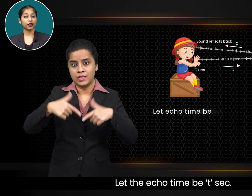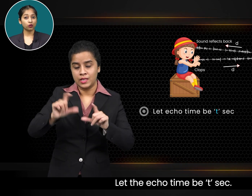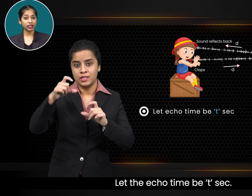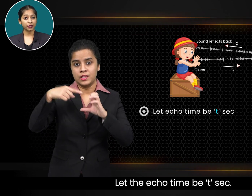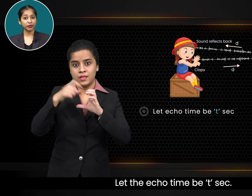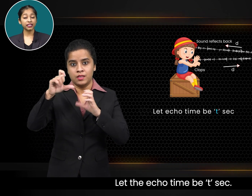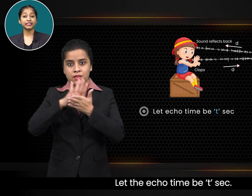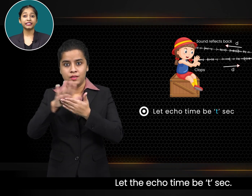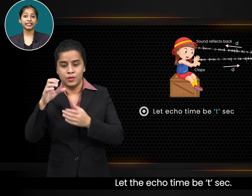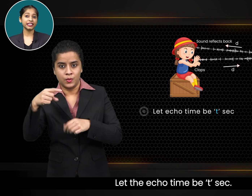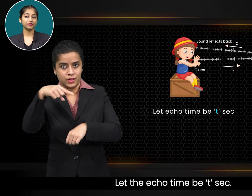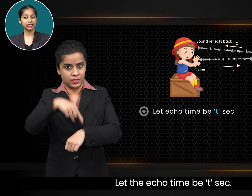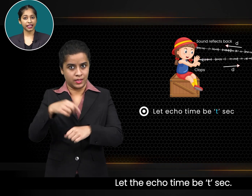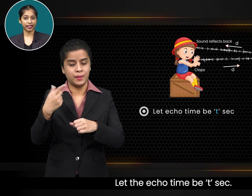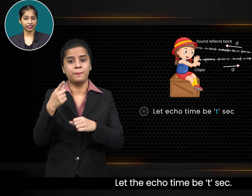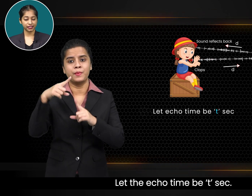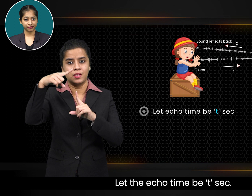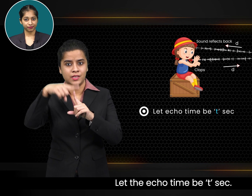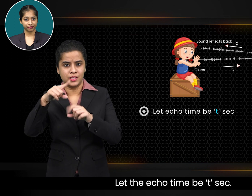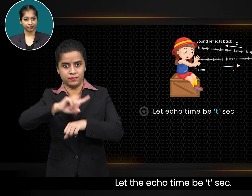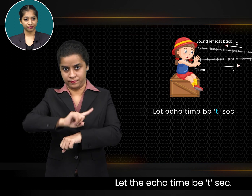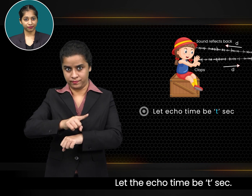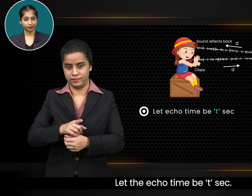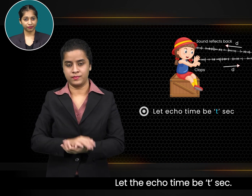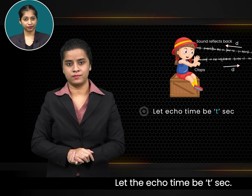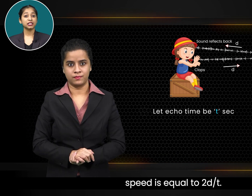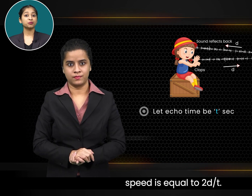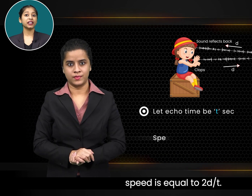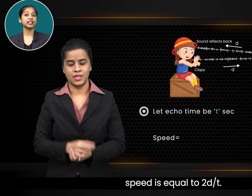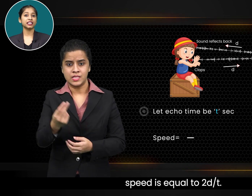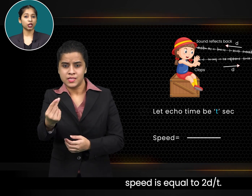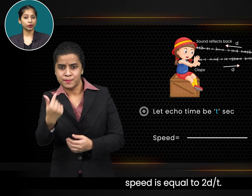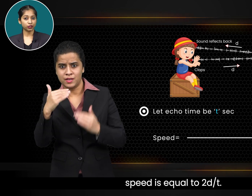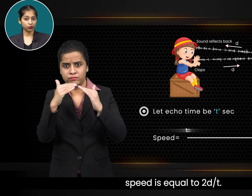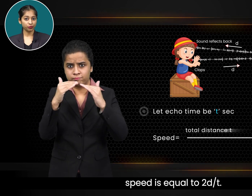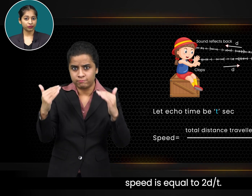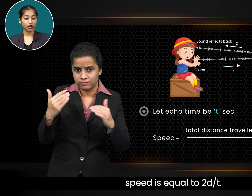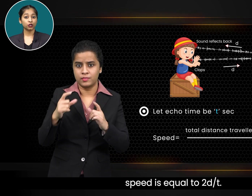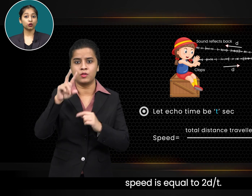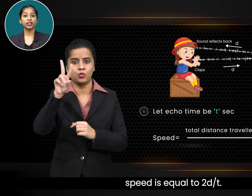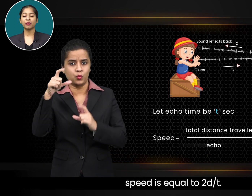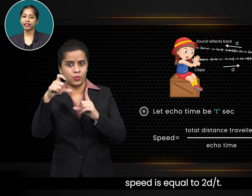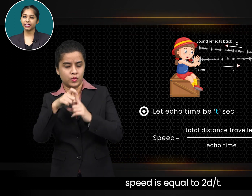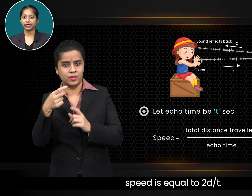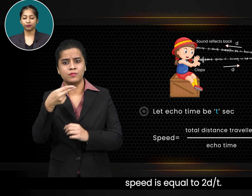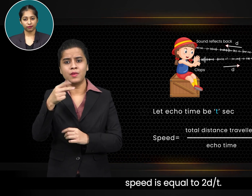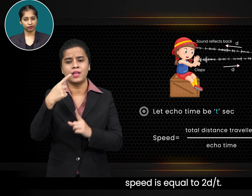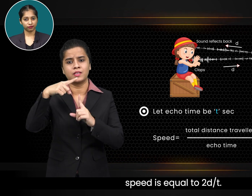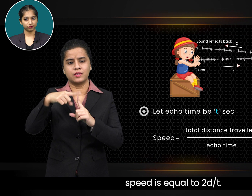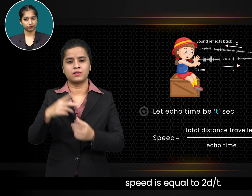Let the echo time be t seconds. Speed is equal to 2d by